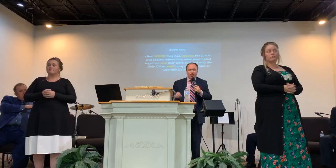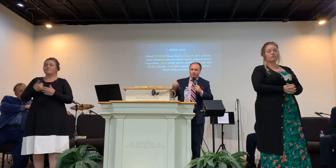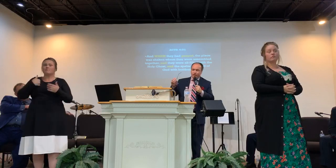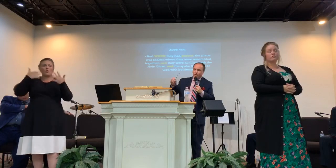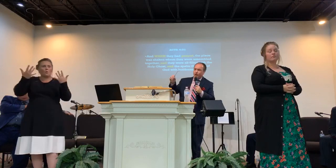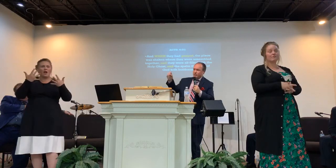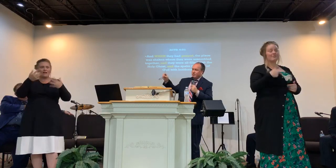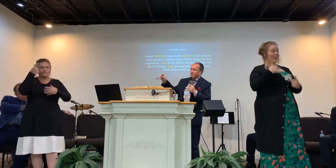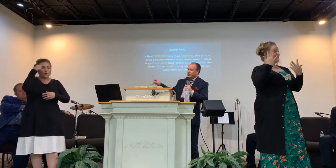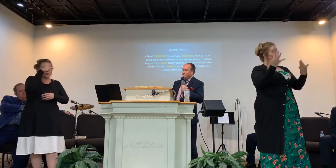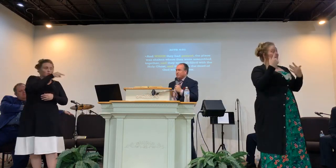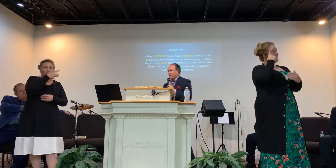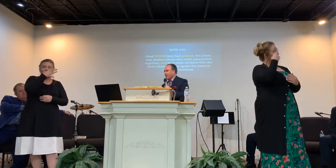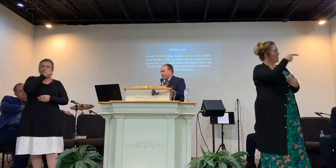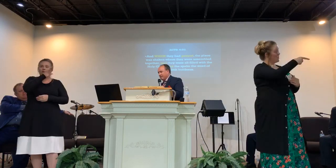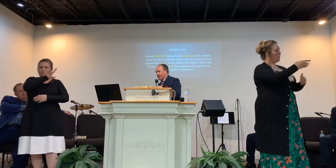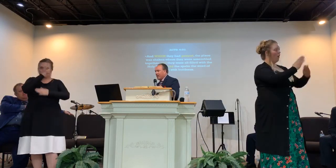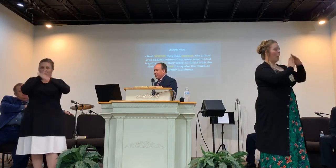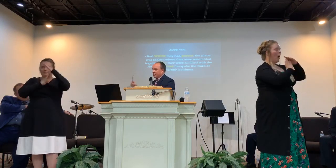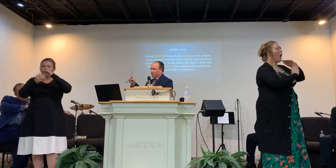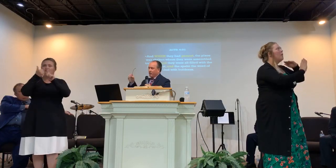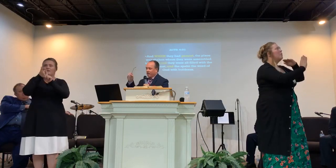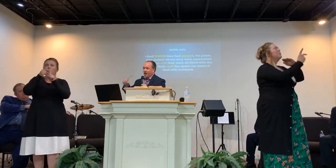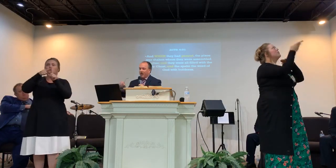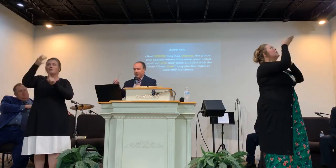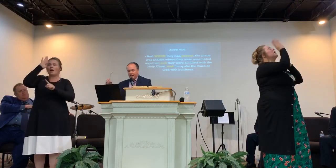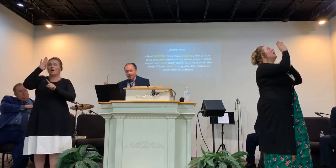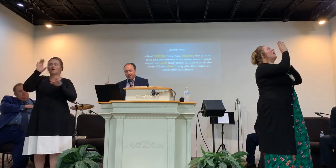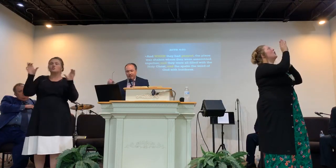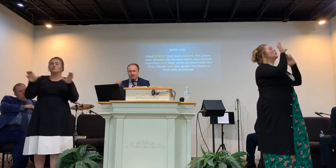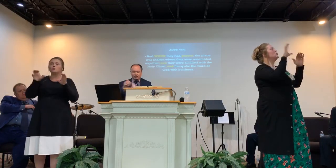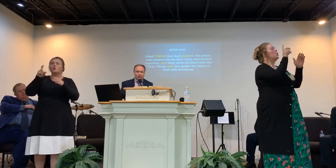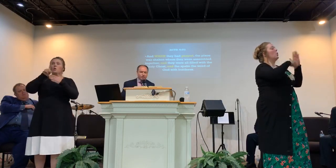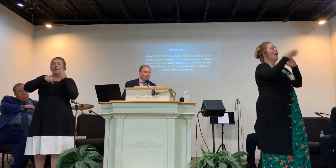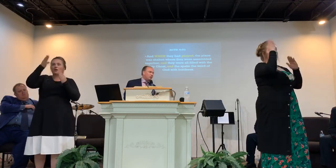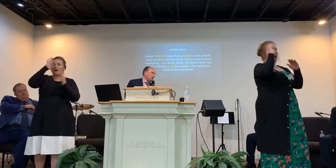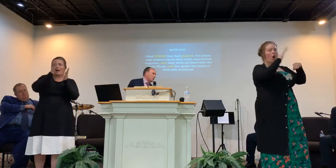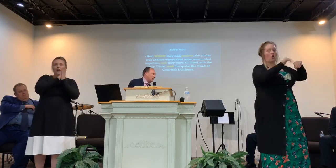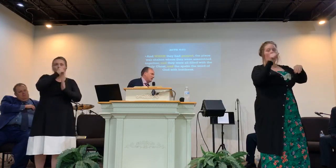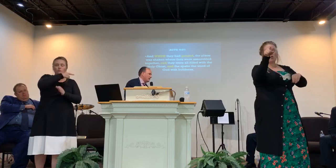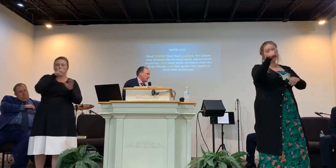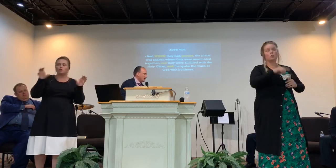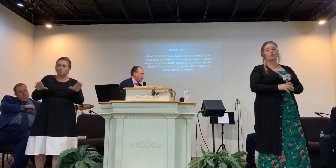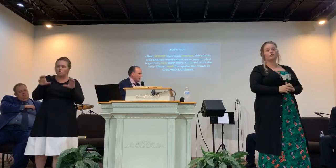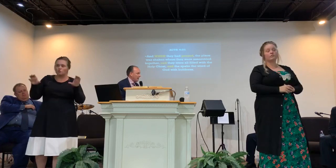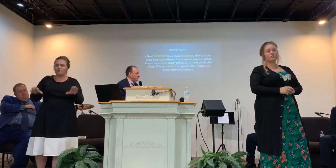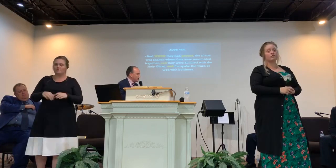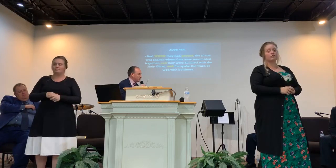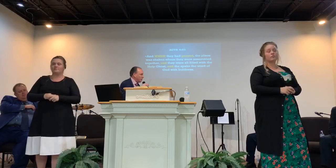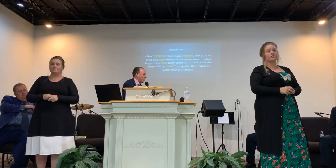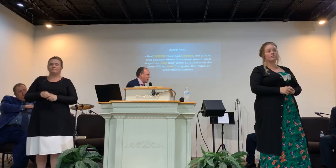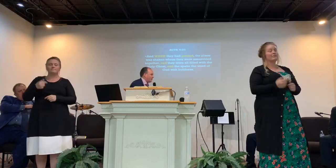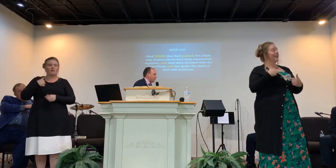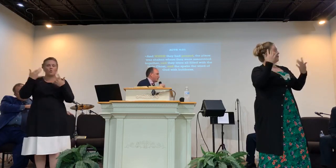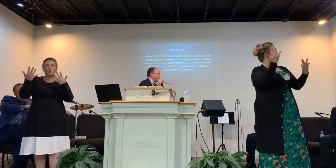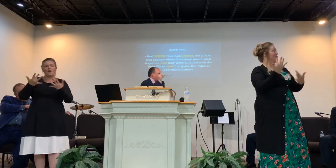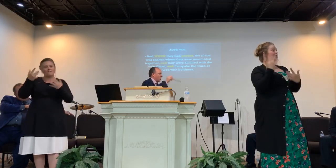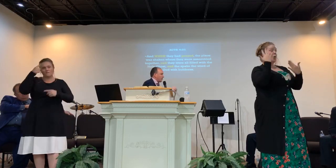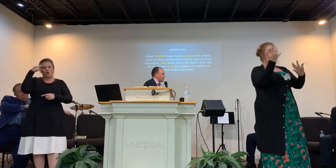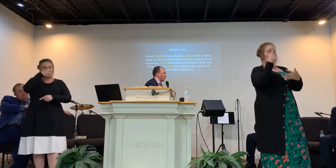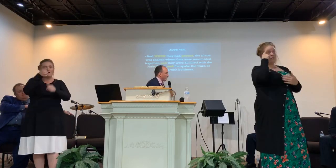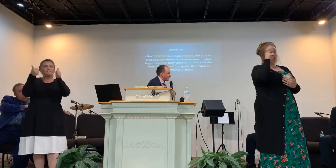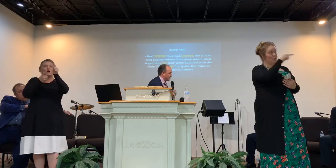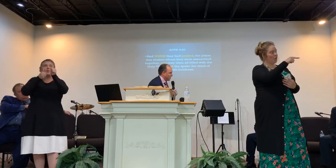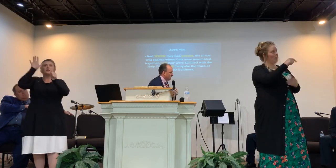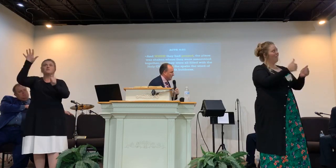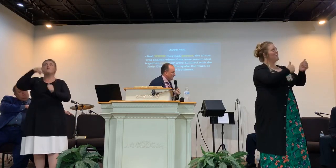I've been waiting for you to submit yourself to God and do what God had asked you to do. And I've just been waiting for you to follow